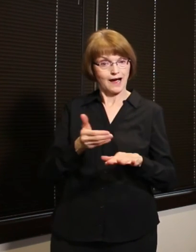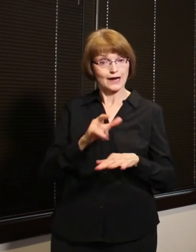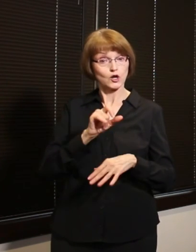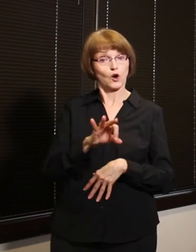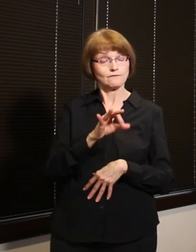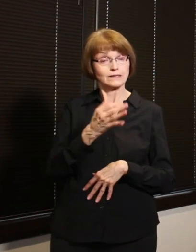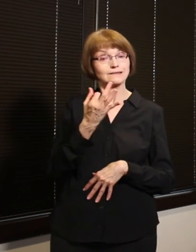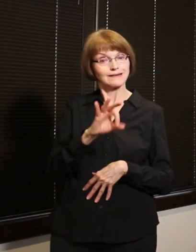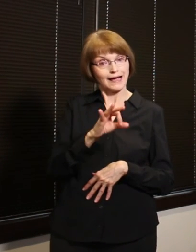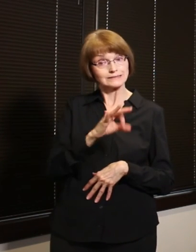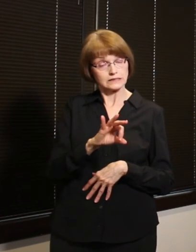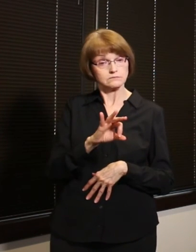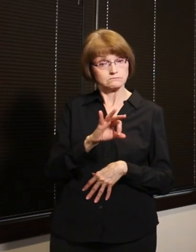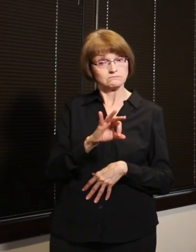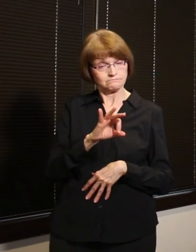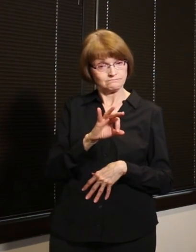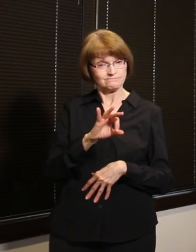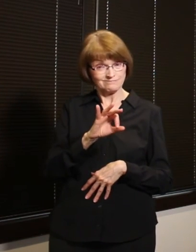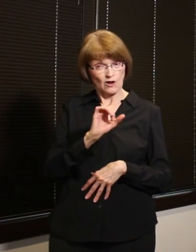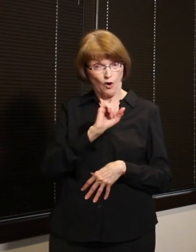point?